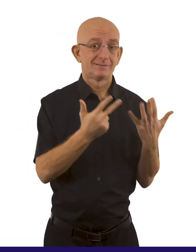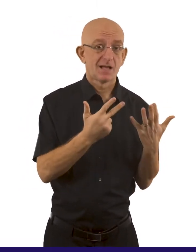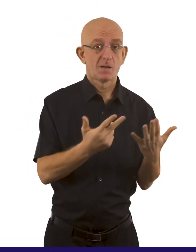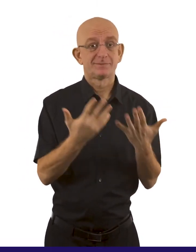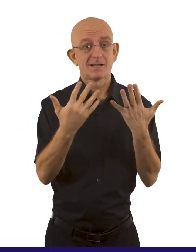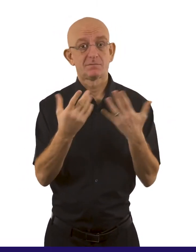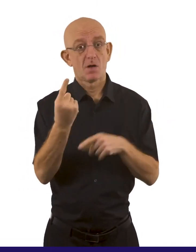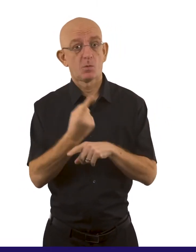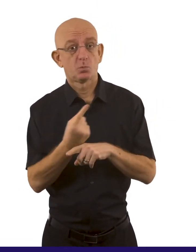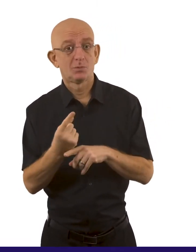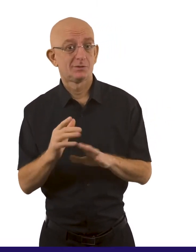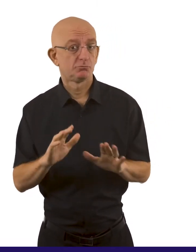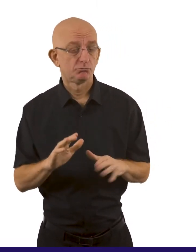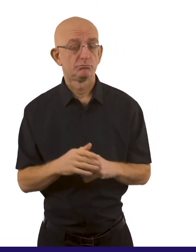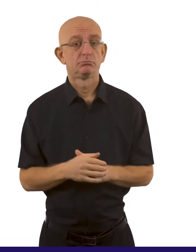8 to 10 times a week.